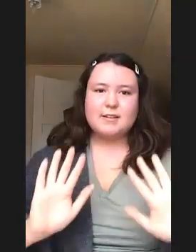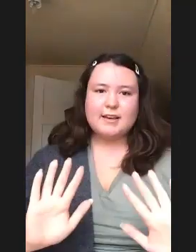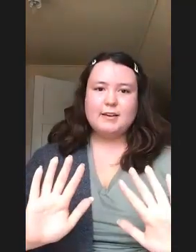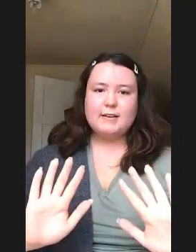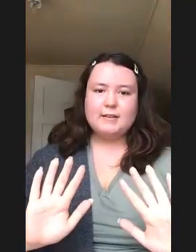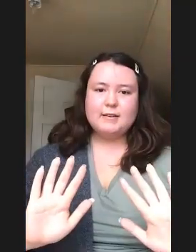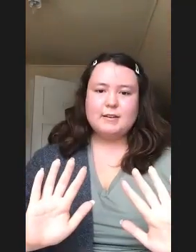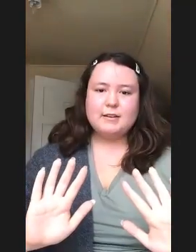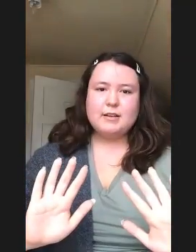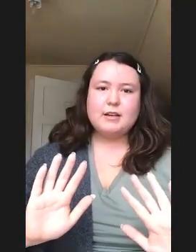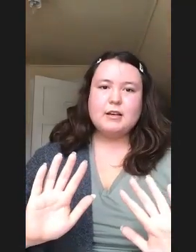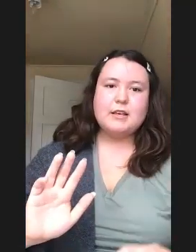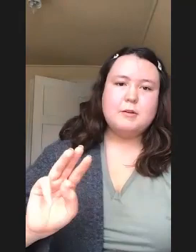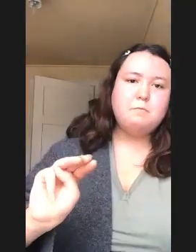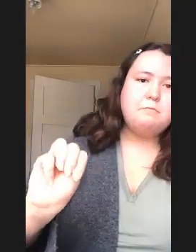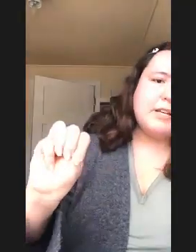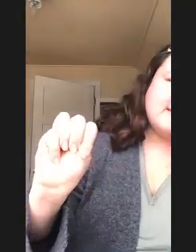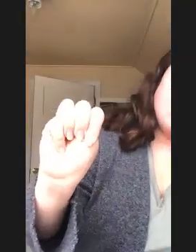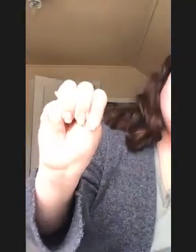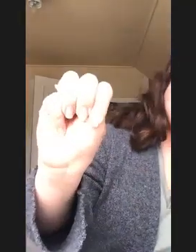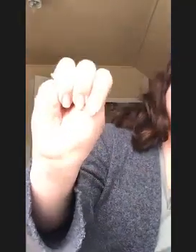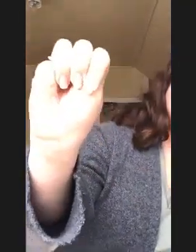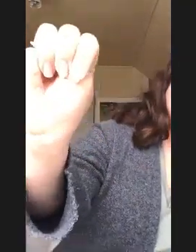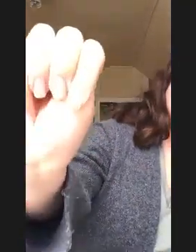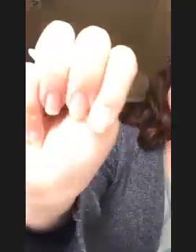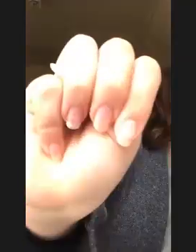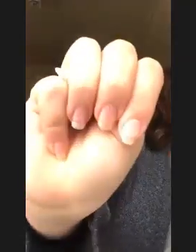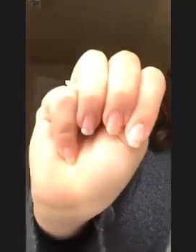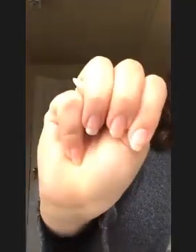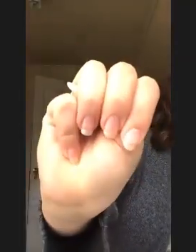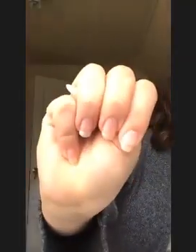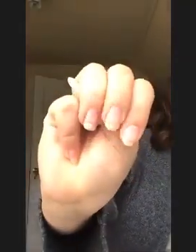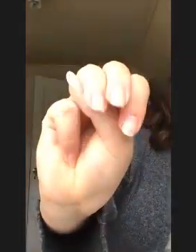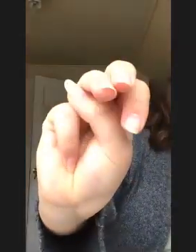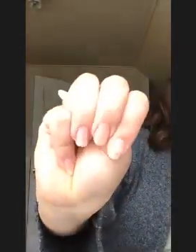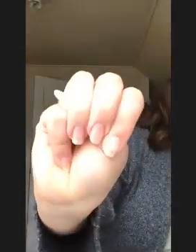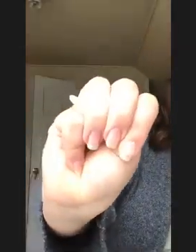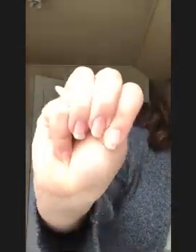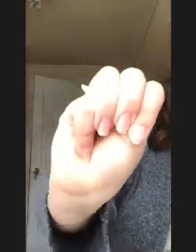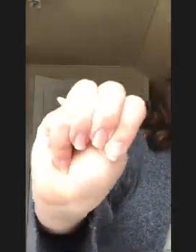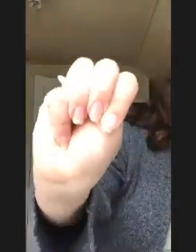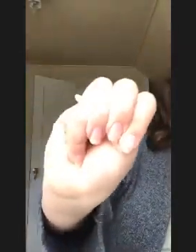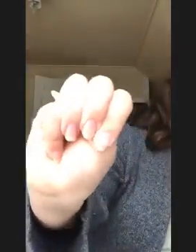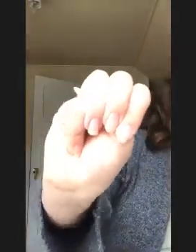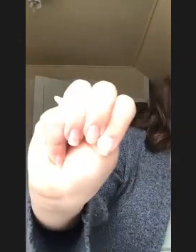Sunday. And then Monday, you would start with the letter M and kind of circle it.